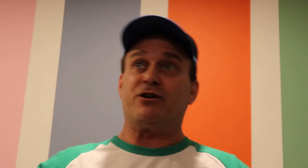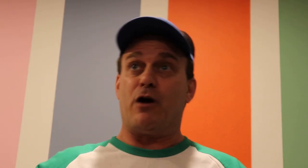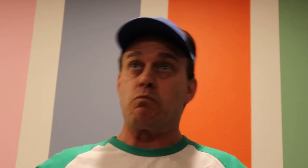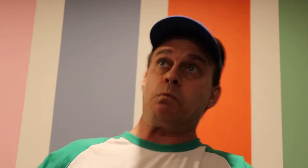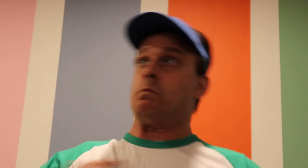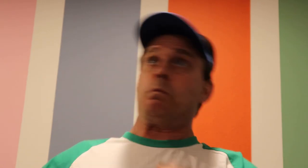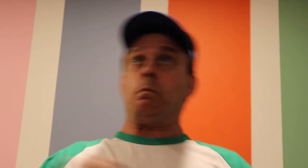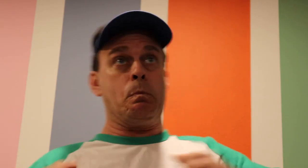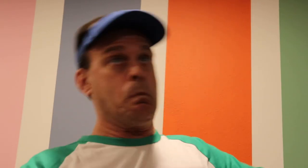around.